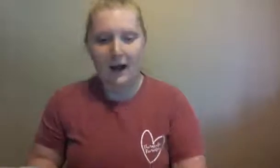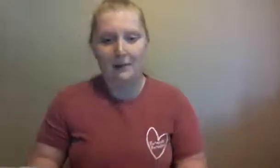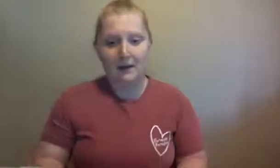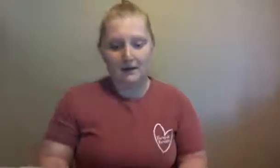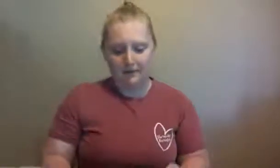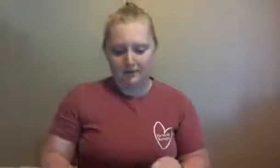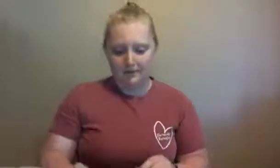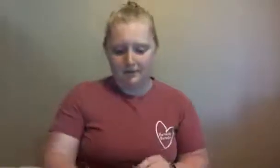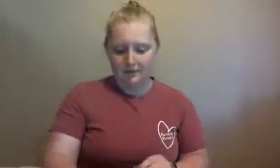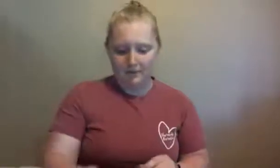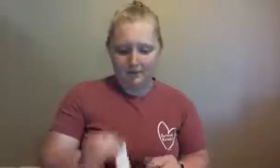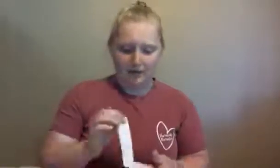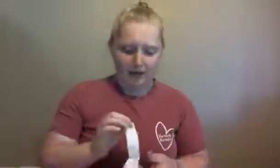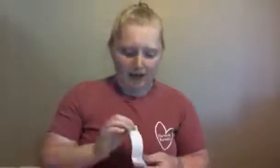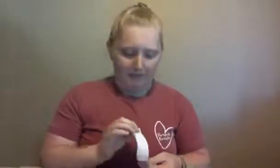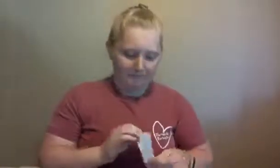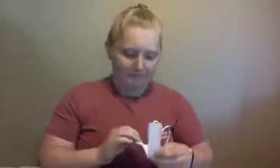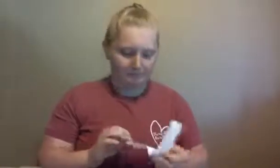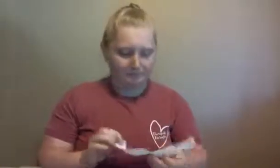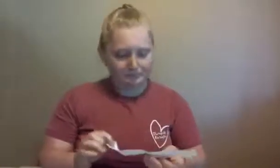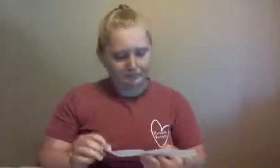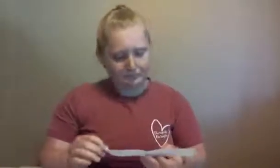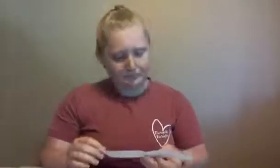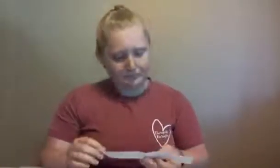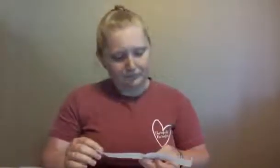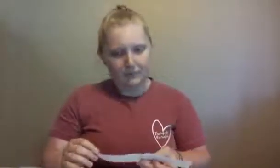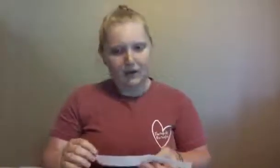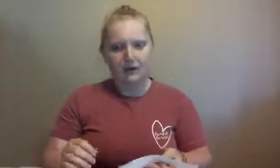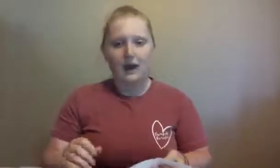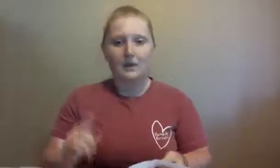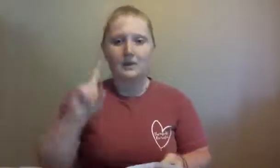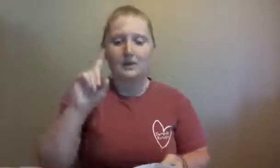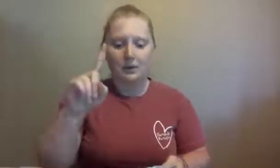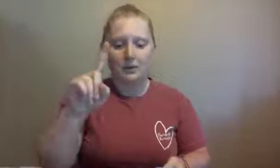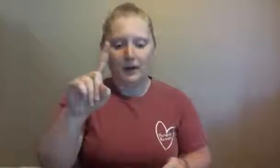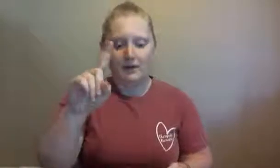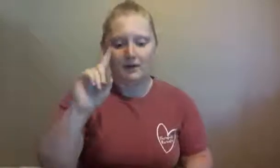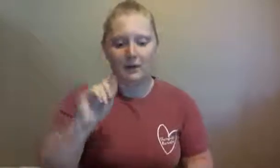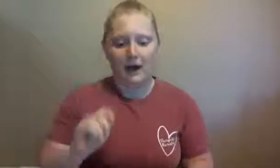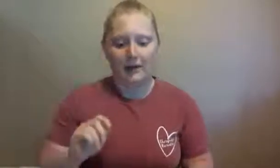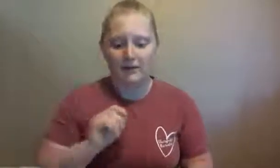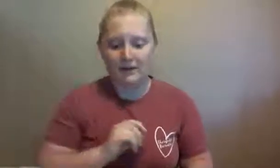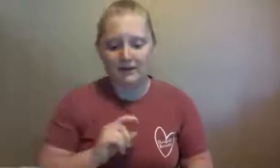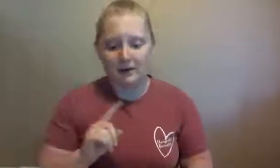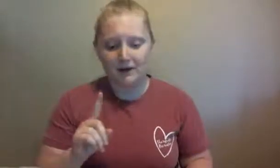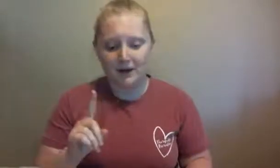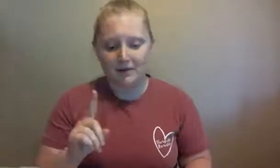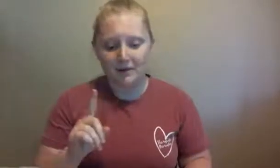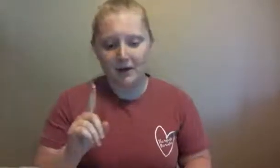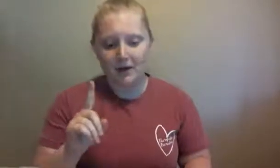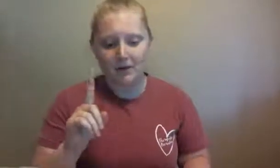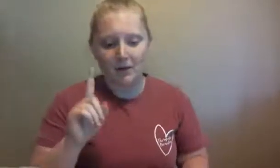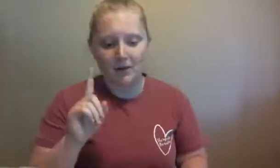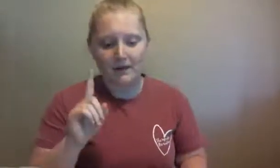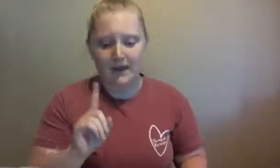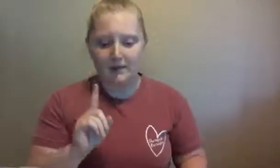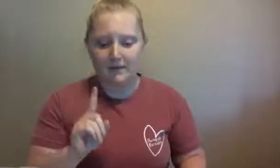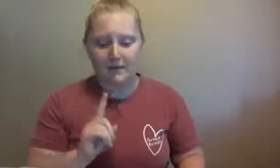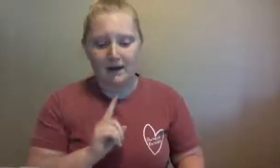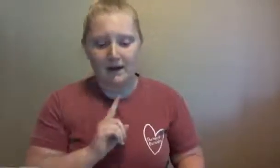comment. Okay. That was number 1. So I have just one life, but with 8 to spare.